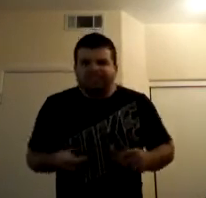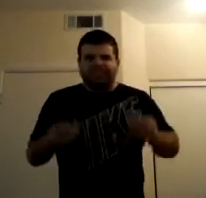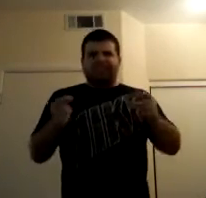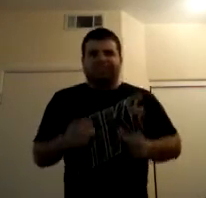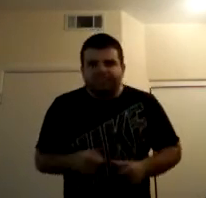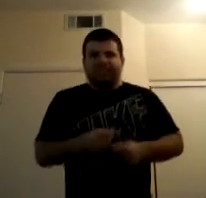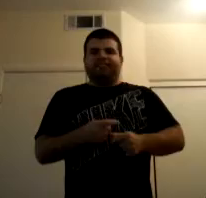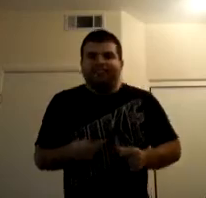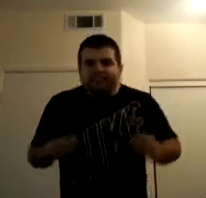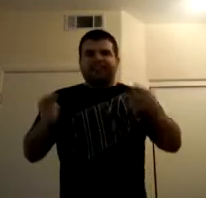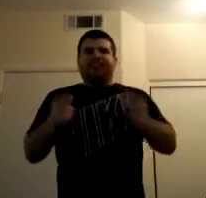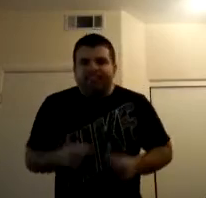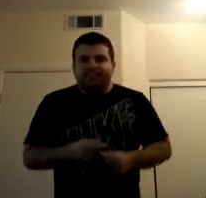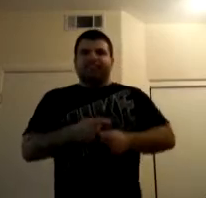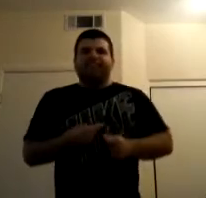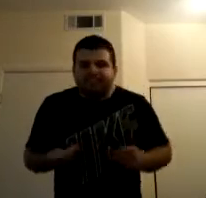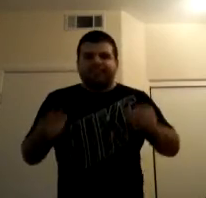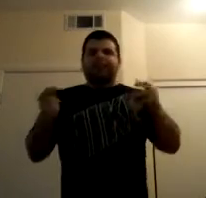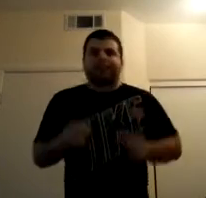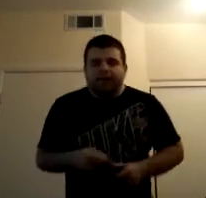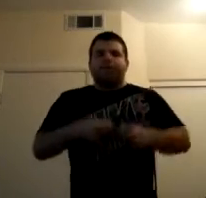leaving at you, but that's the realest thing. Promises Jesus has been.